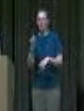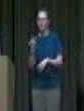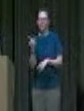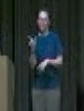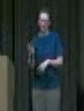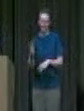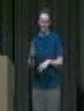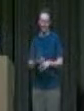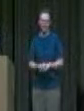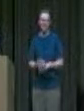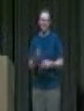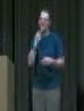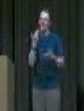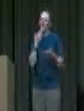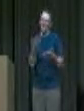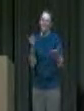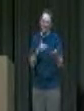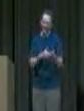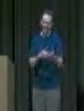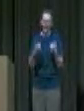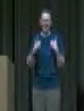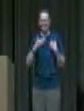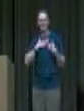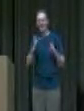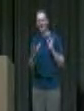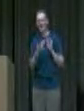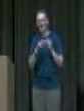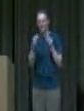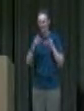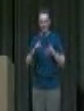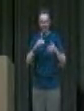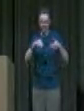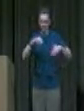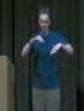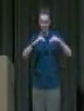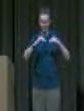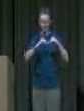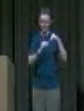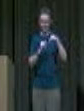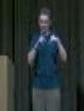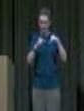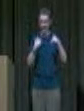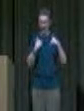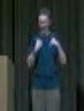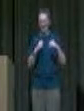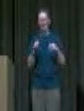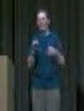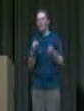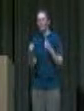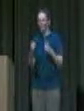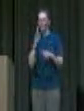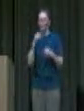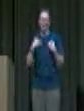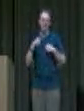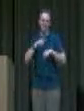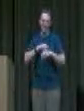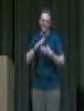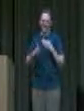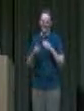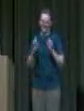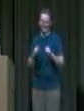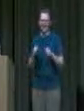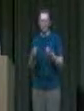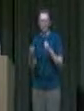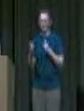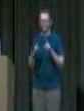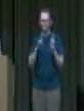All right, just want to say thanks again. I have my contact information in the corner. If you do have any questions, I know we'll have some time at the end here to answer questions,